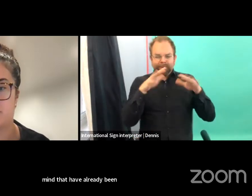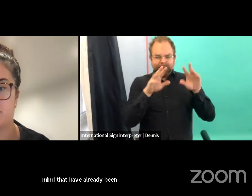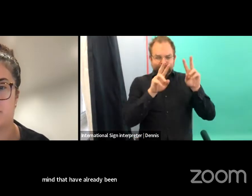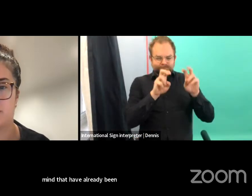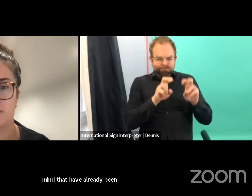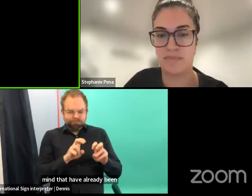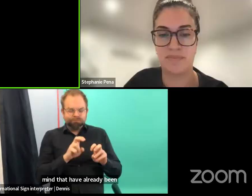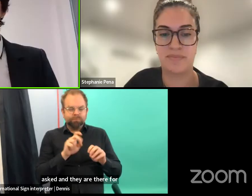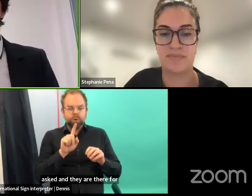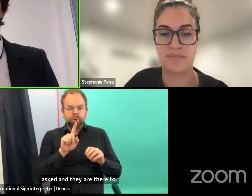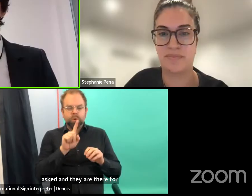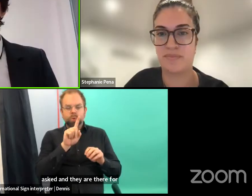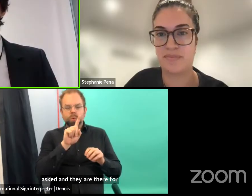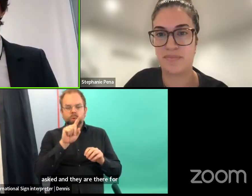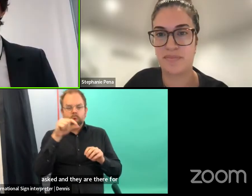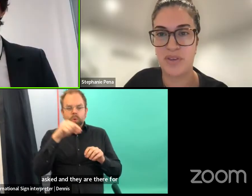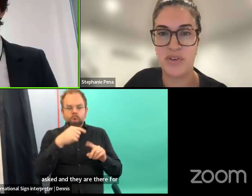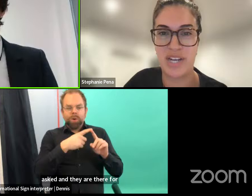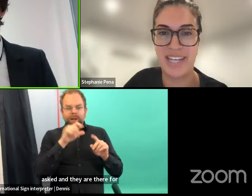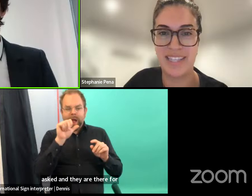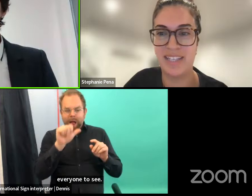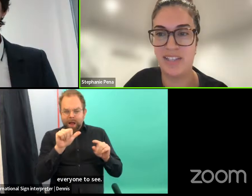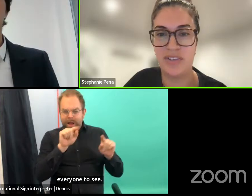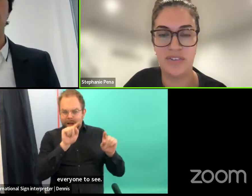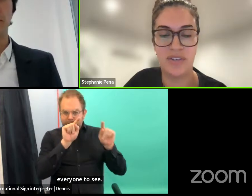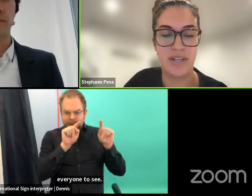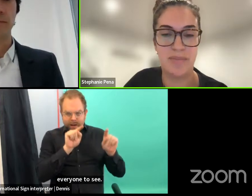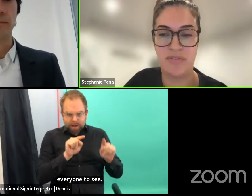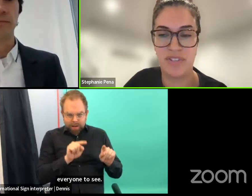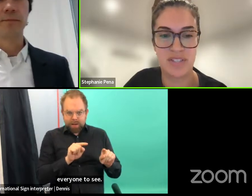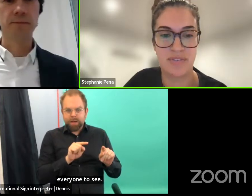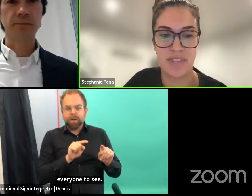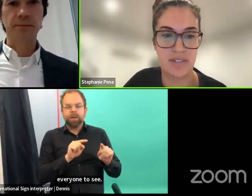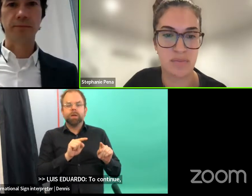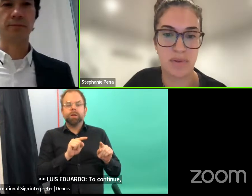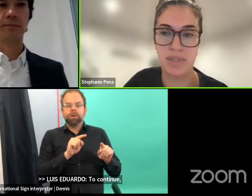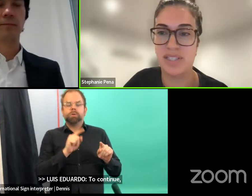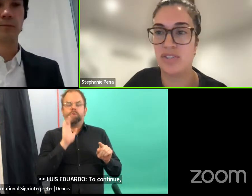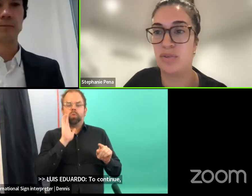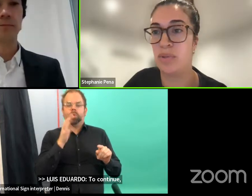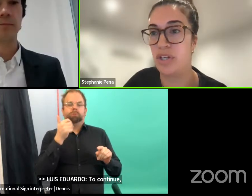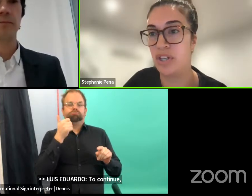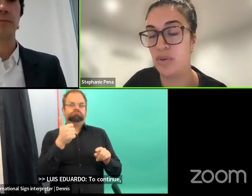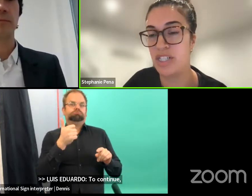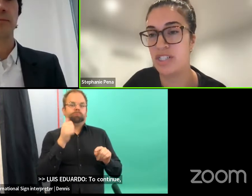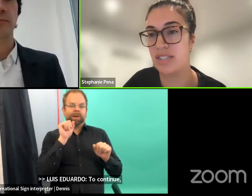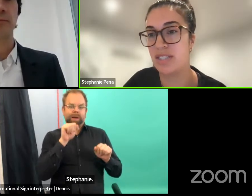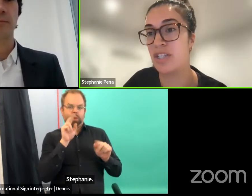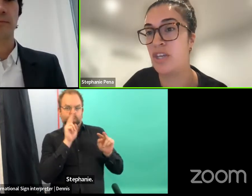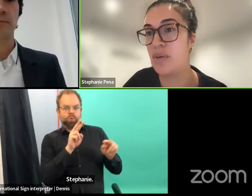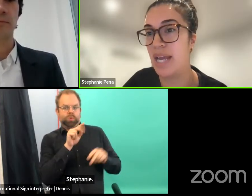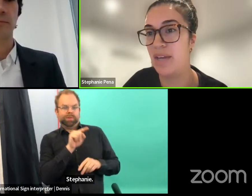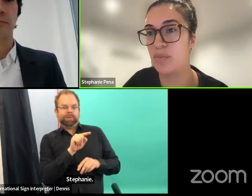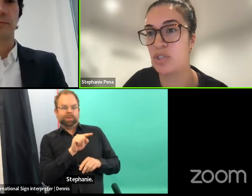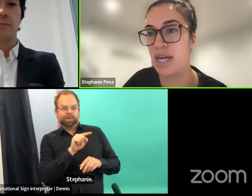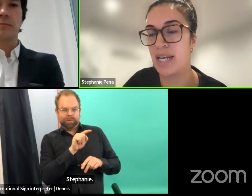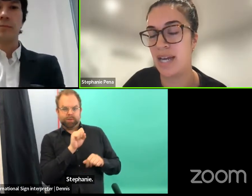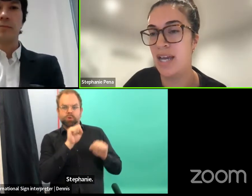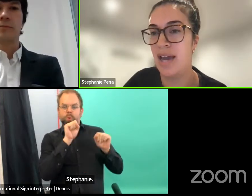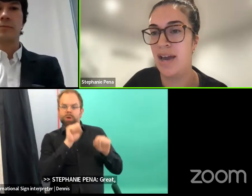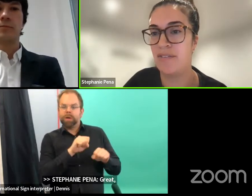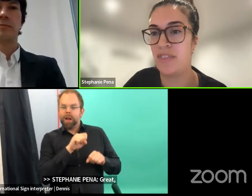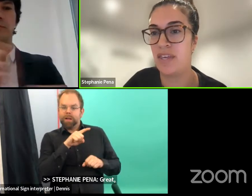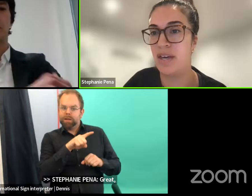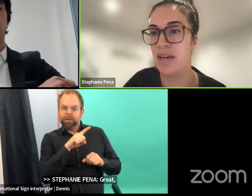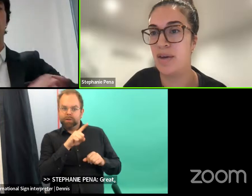Ready to continue, Stephanie and all. Great, thank you, Nafisa, for that as well. Please do put your questions into the Q&A, and we'll try